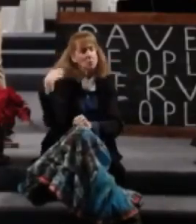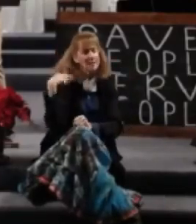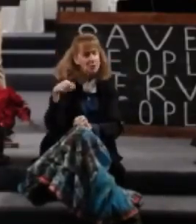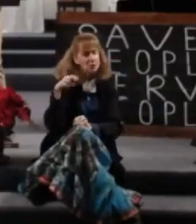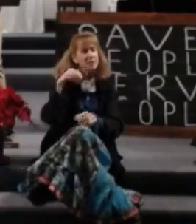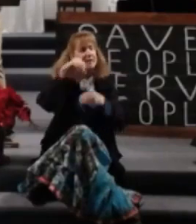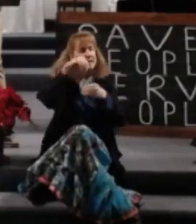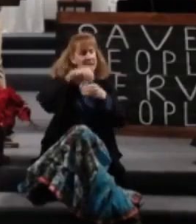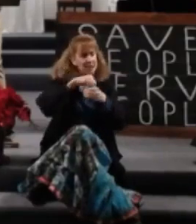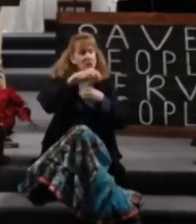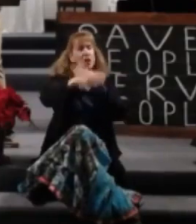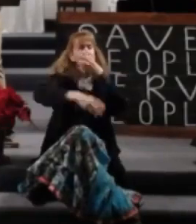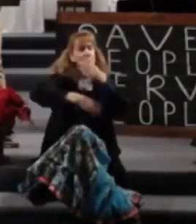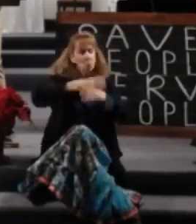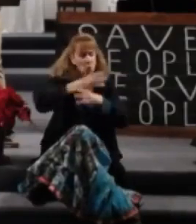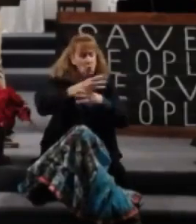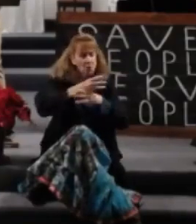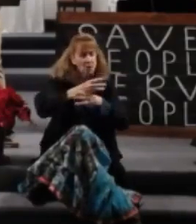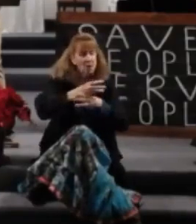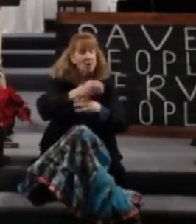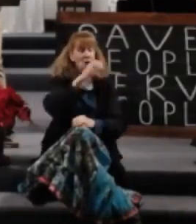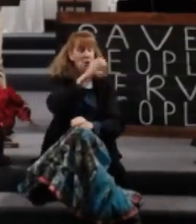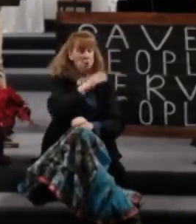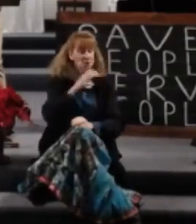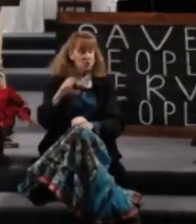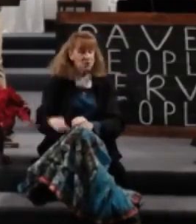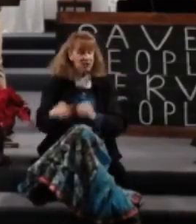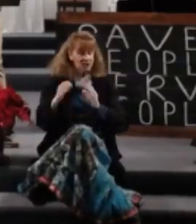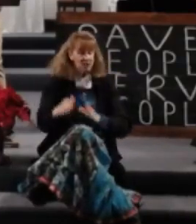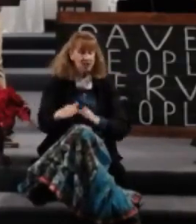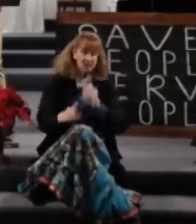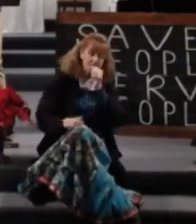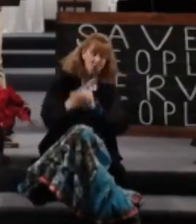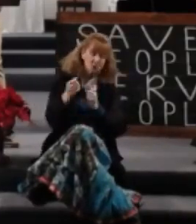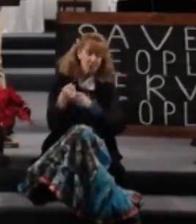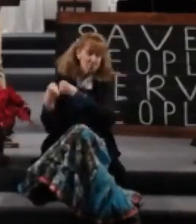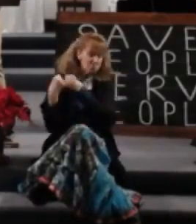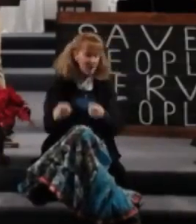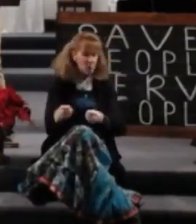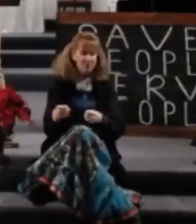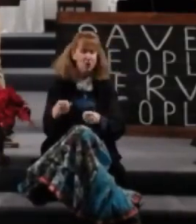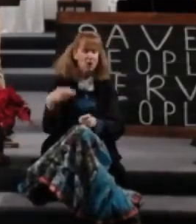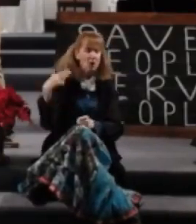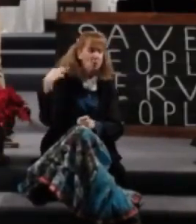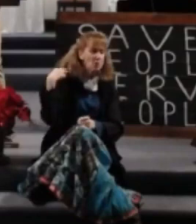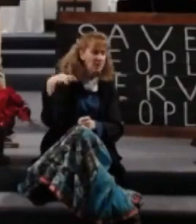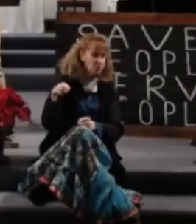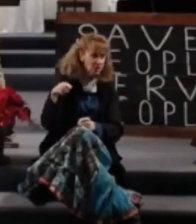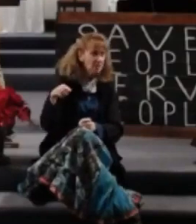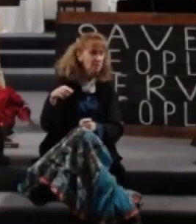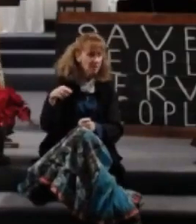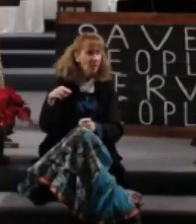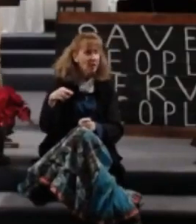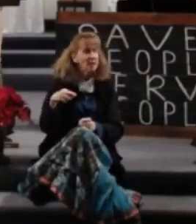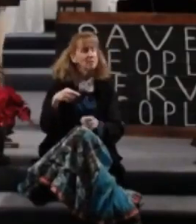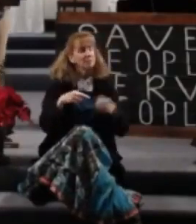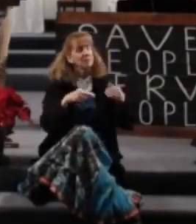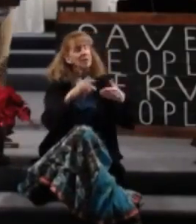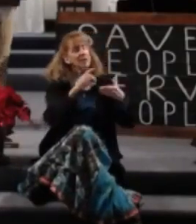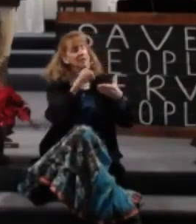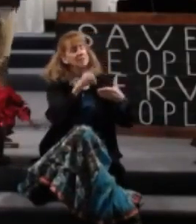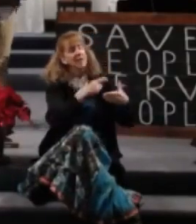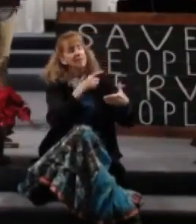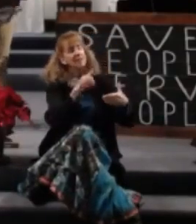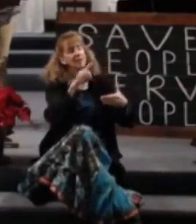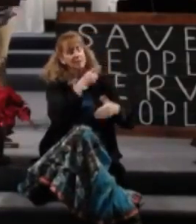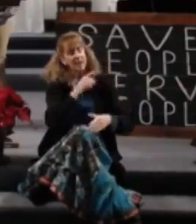world. Christianity is the most powerful religion in the world. David wrote in Psalm 119, verse